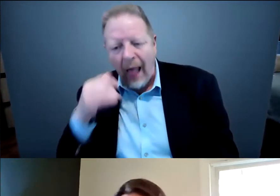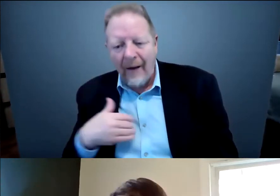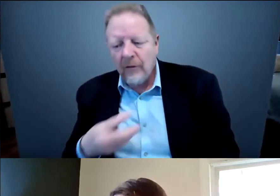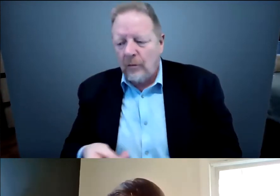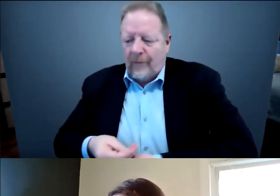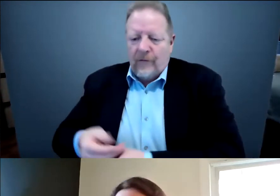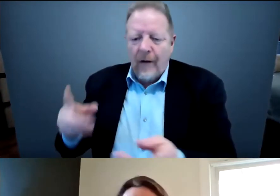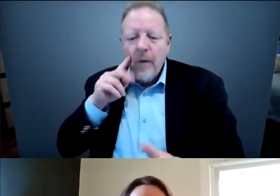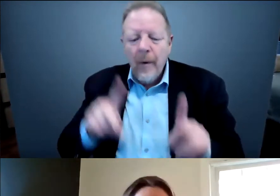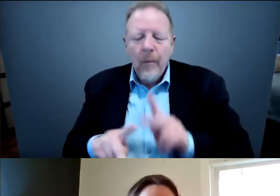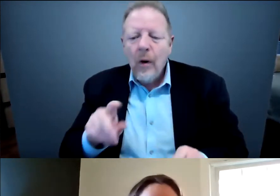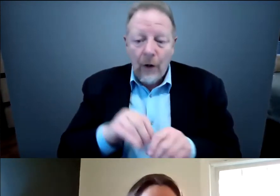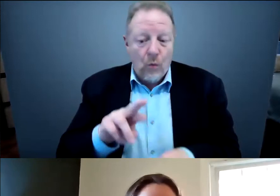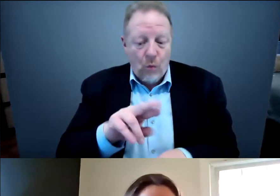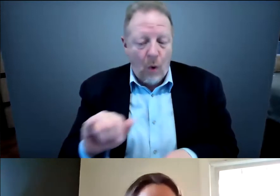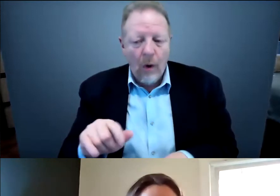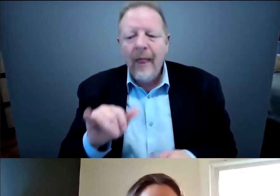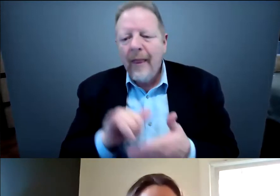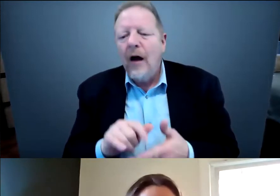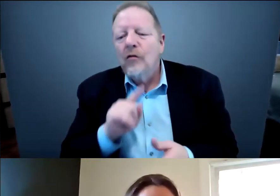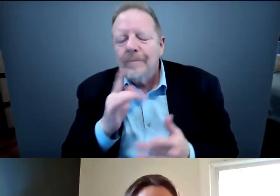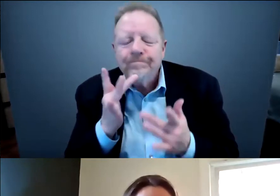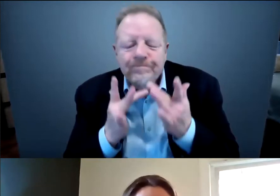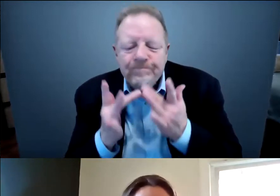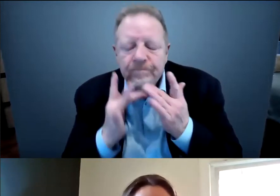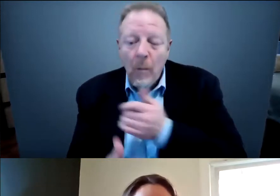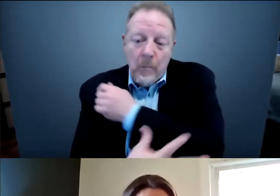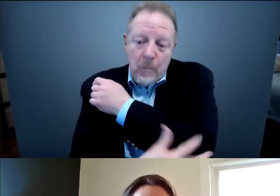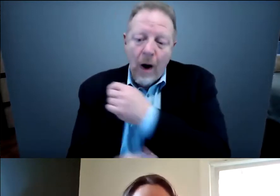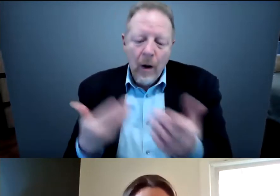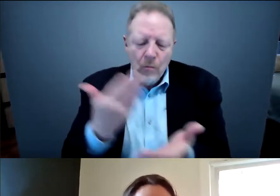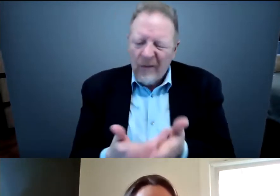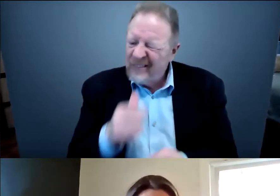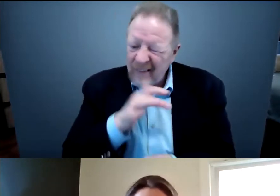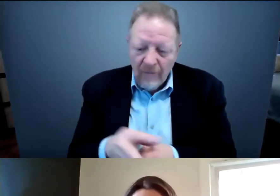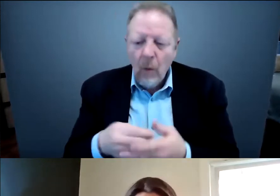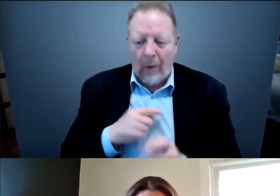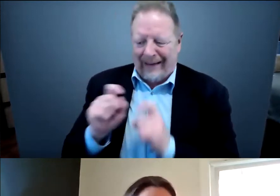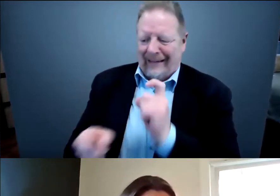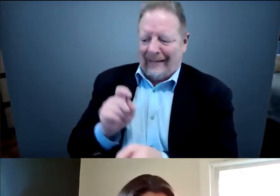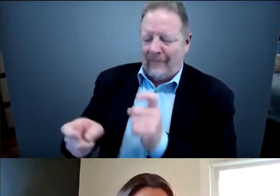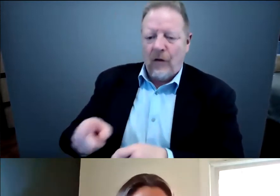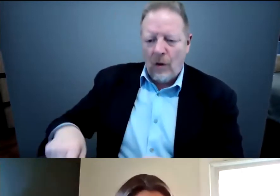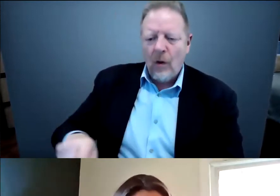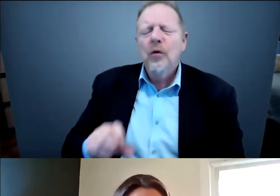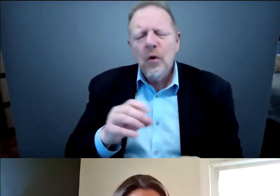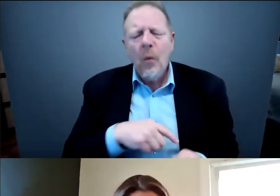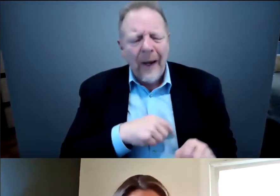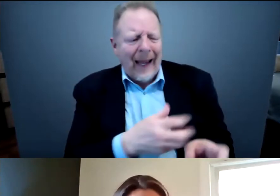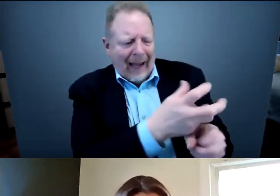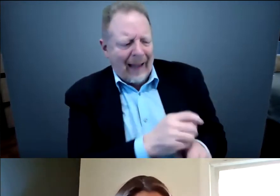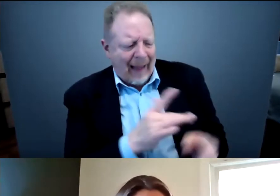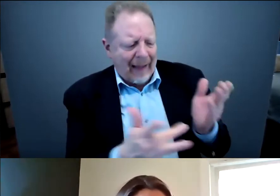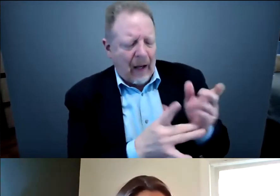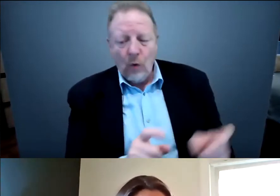for individuals in Rhode Island that, you know, income qualify. So again, there's ways of getting